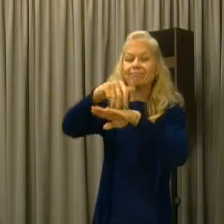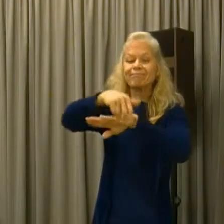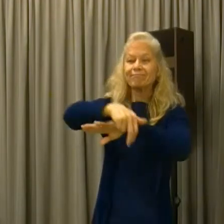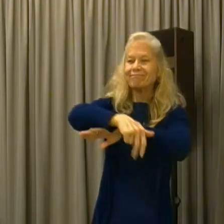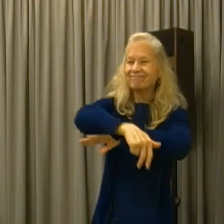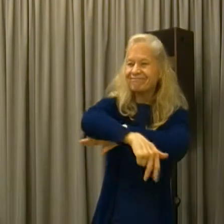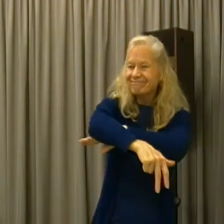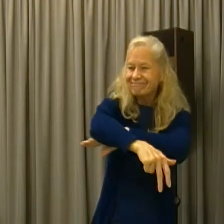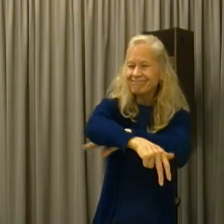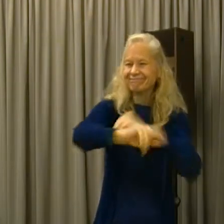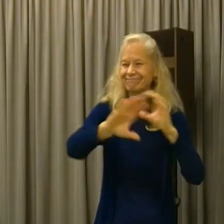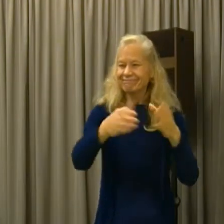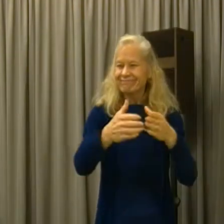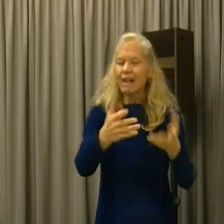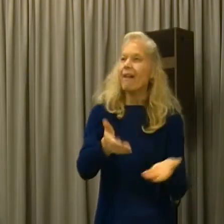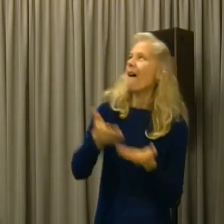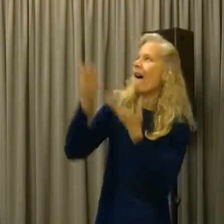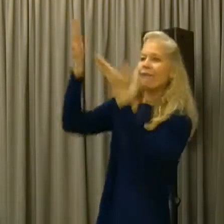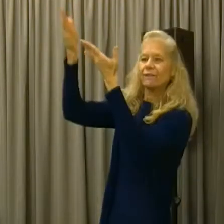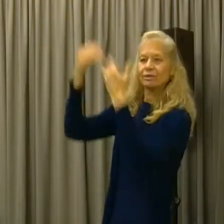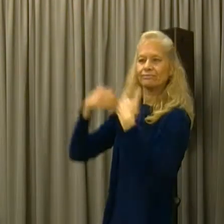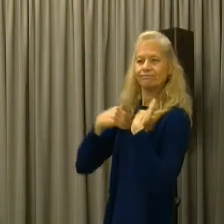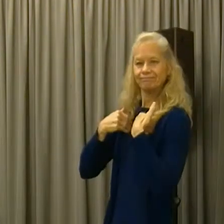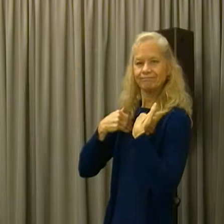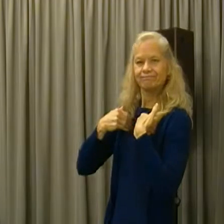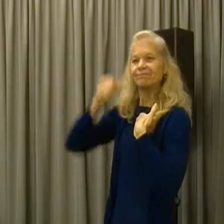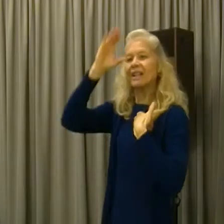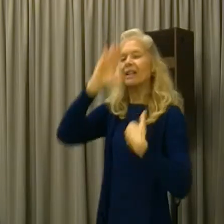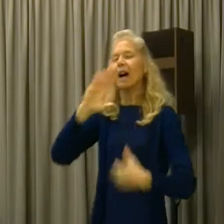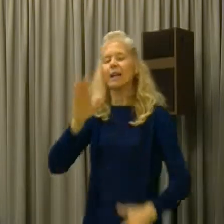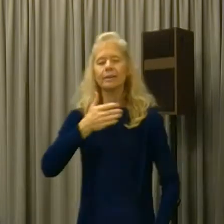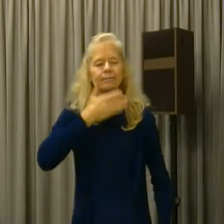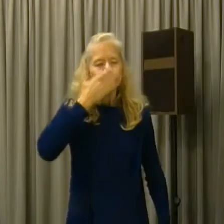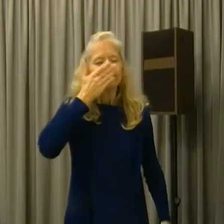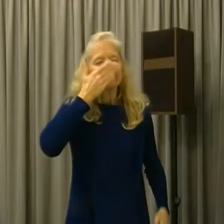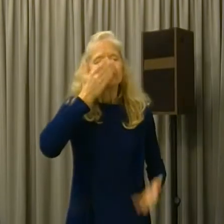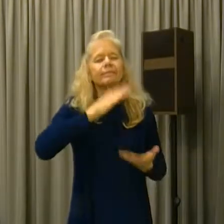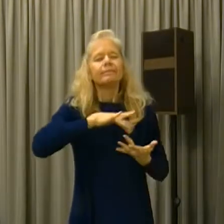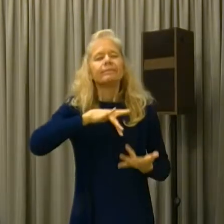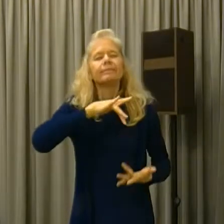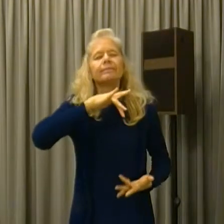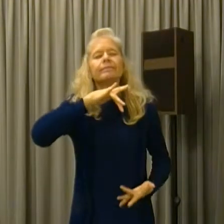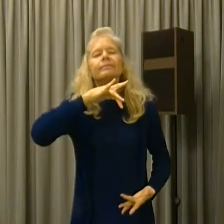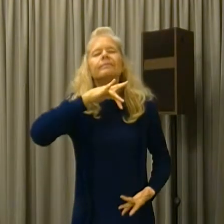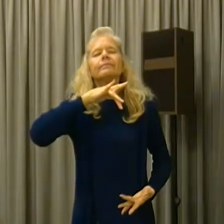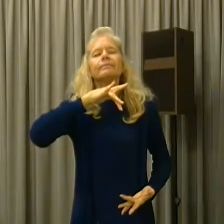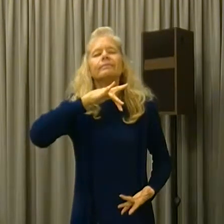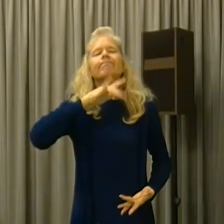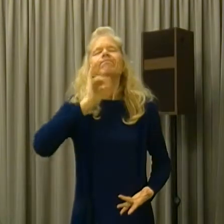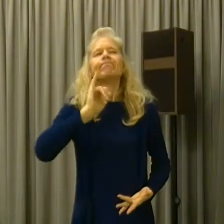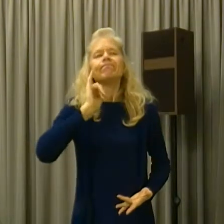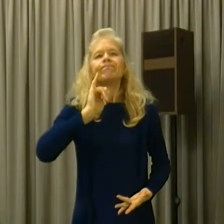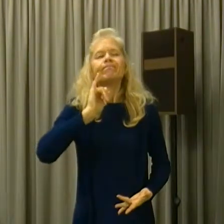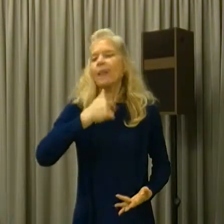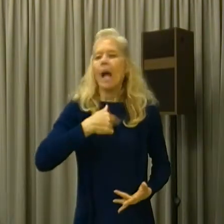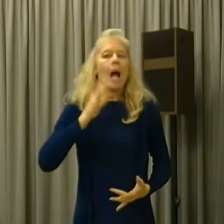I will not again curse the ground anymore for man's sake. For the imagination of man's